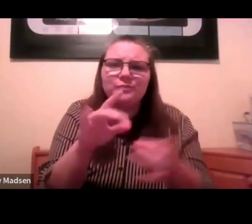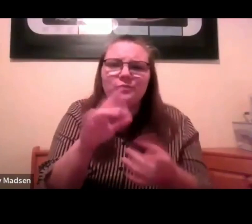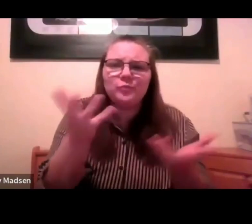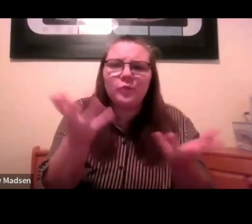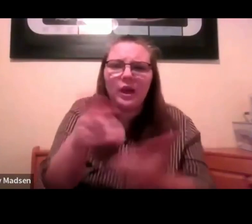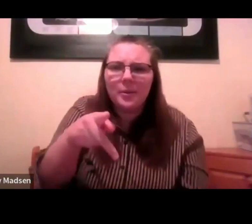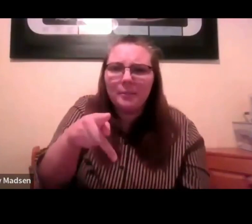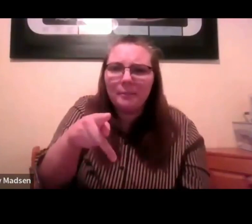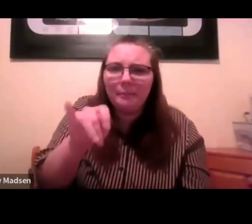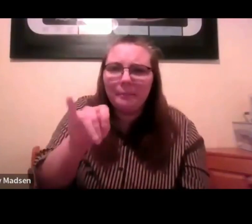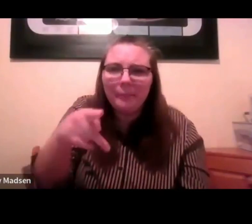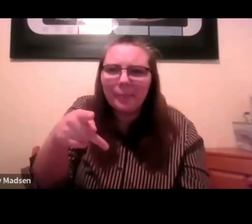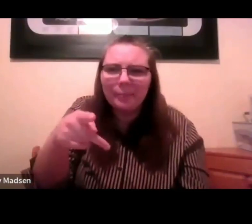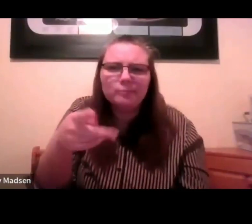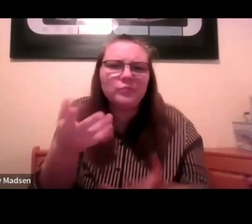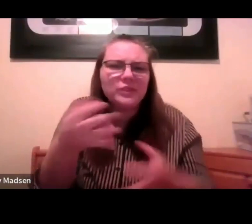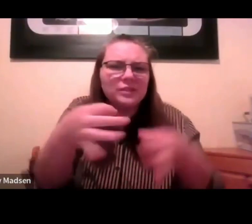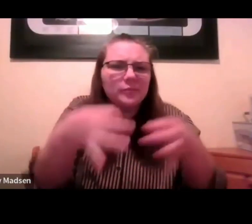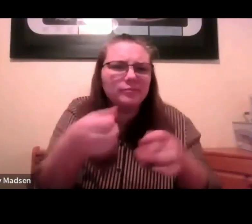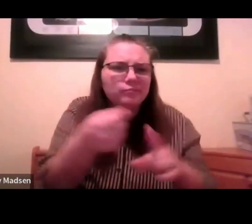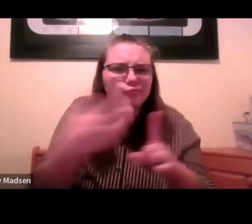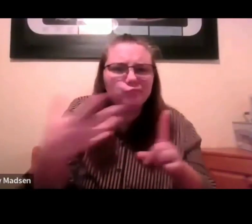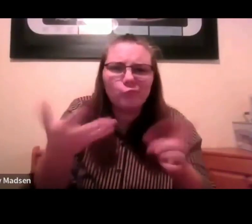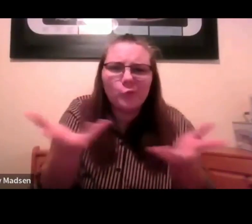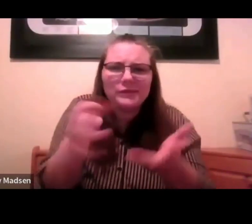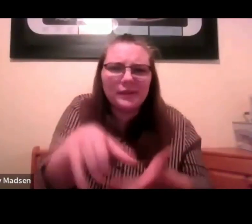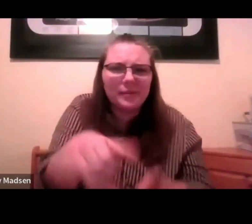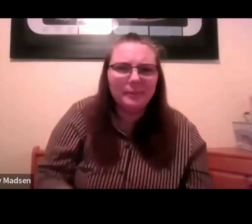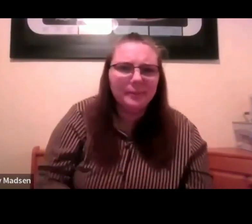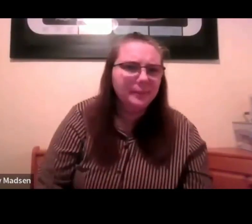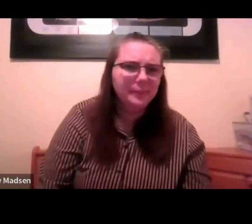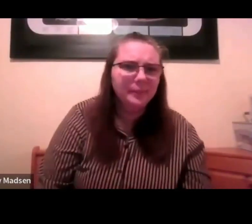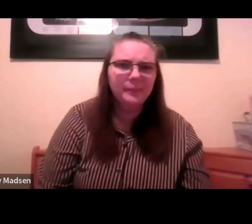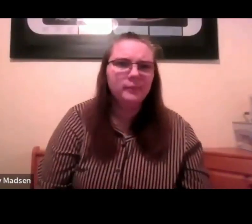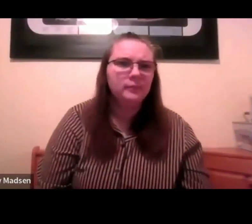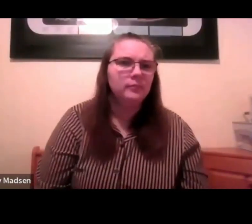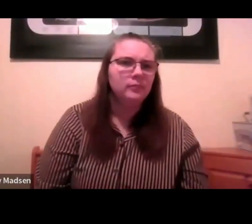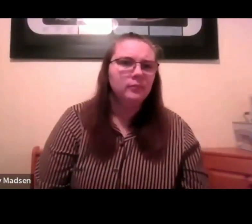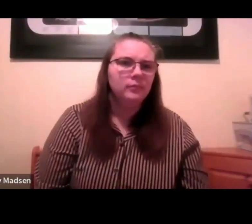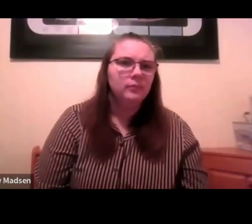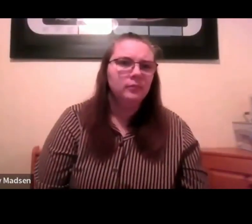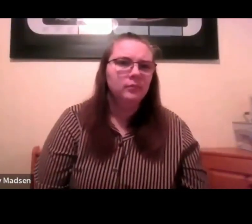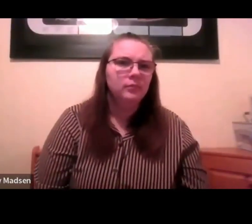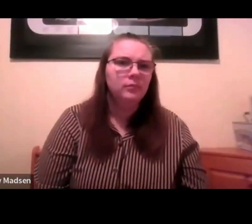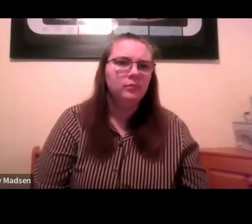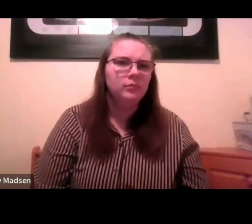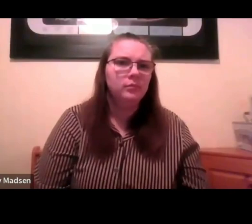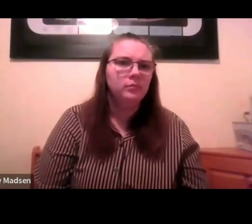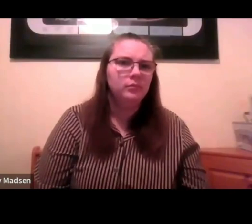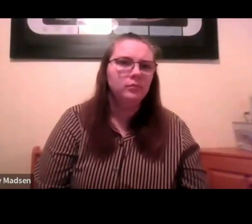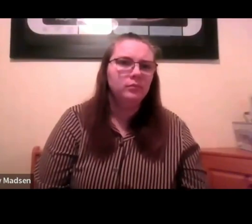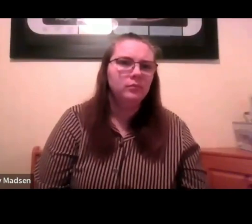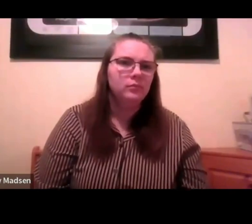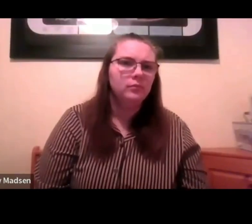That's awesome. Okay. You mentioned the PIP program. Could you explain that a little bit more if you don't mind? Sure,